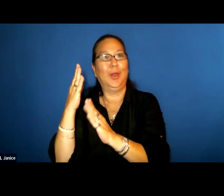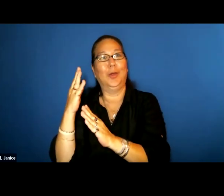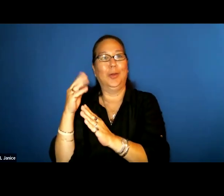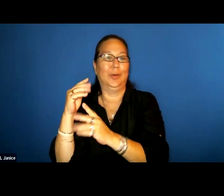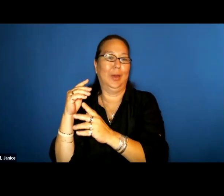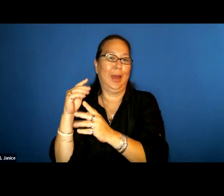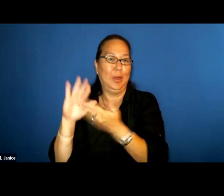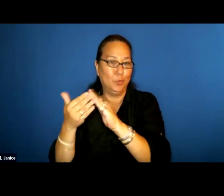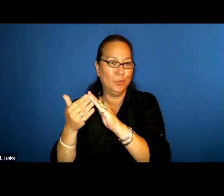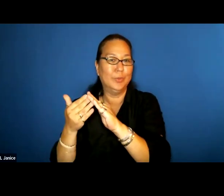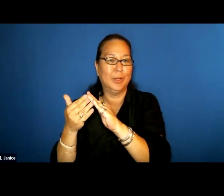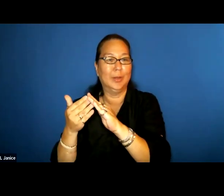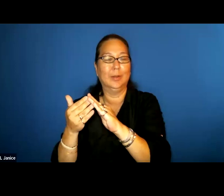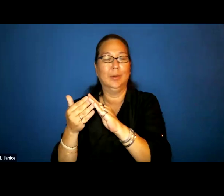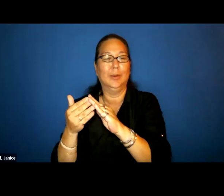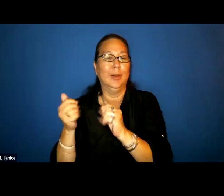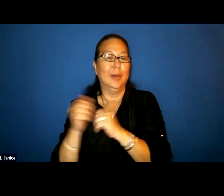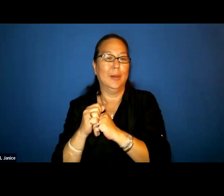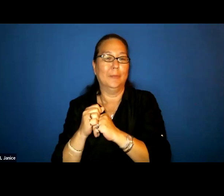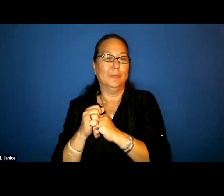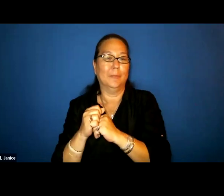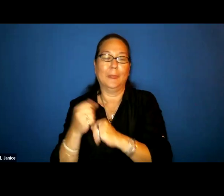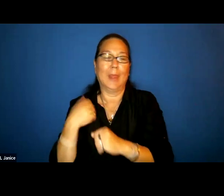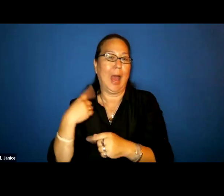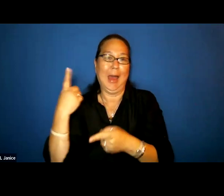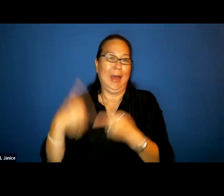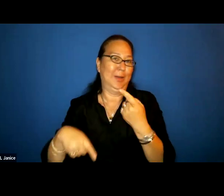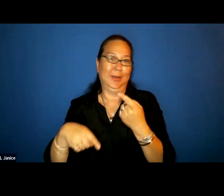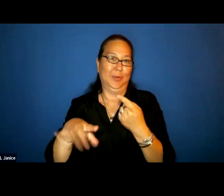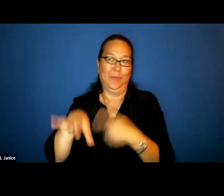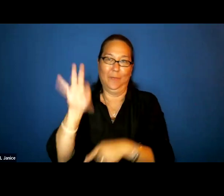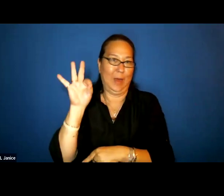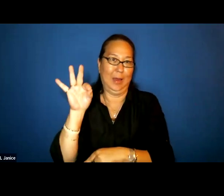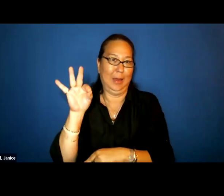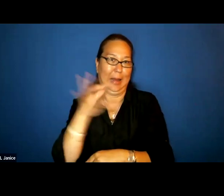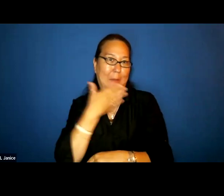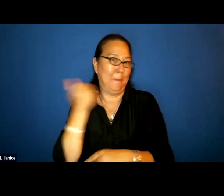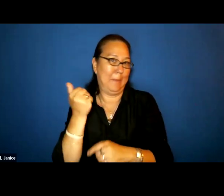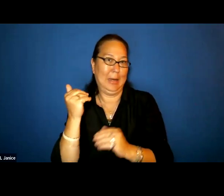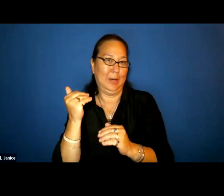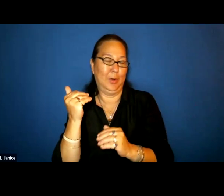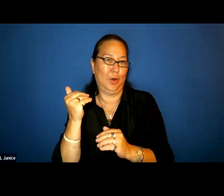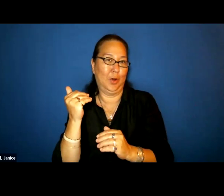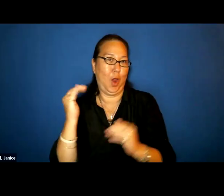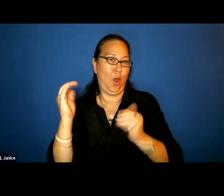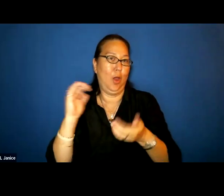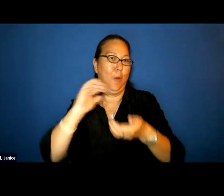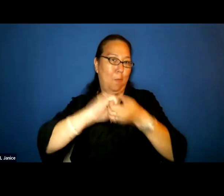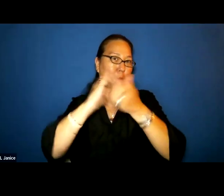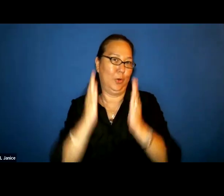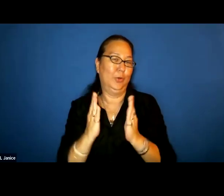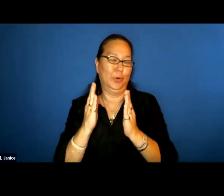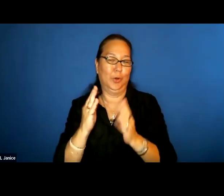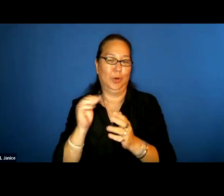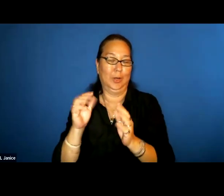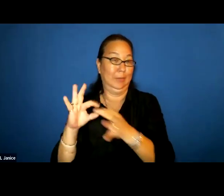not find literally a better partner than you in this work, because you lead with your heart and